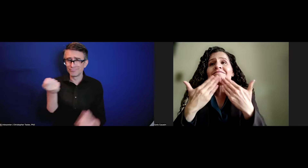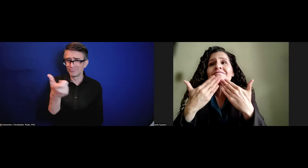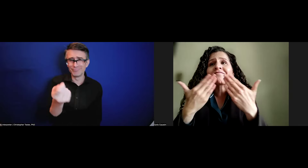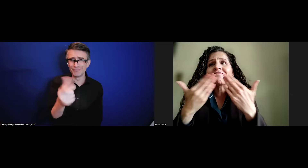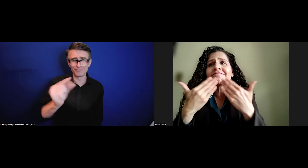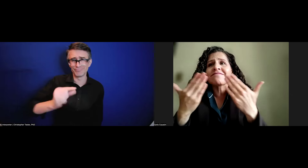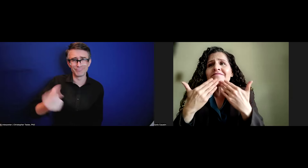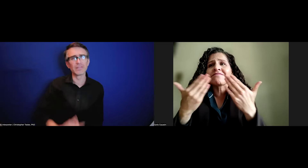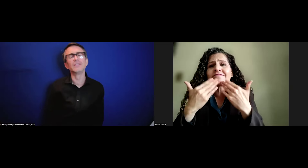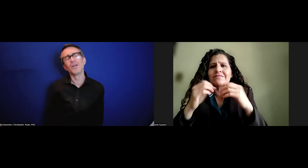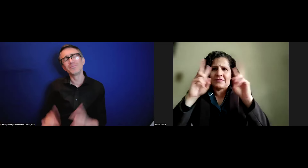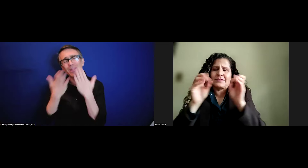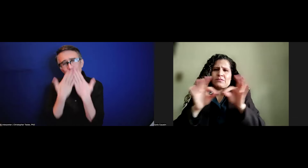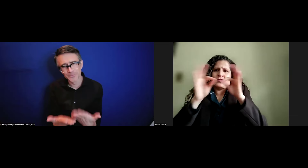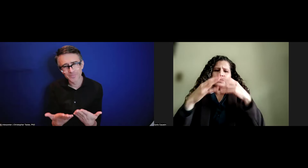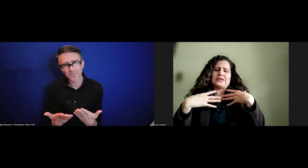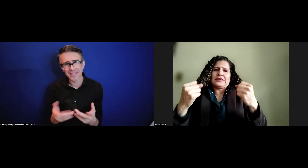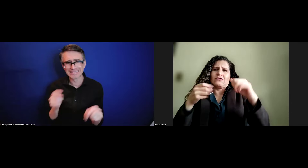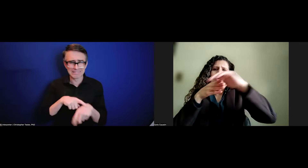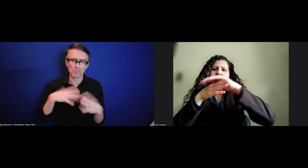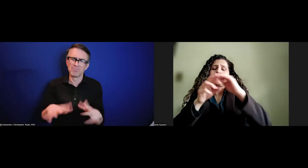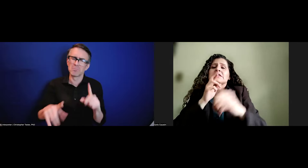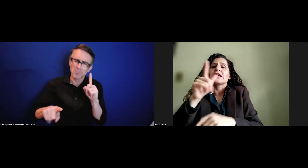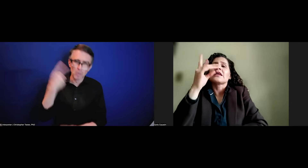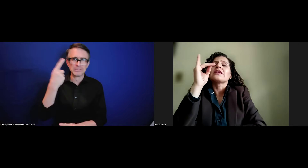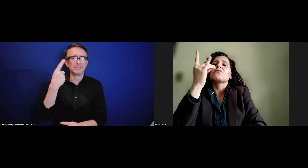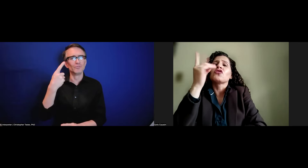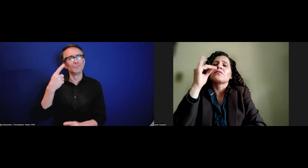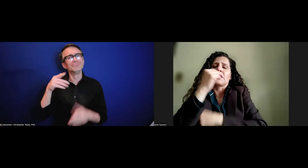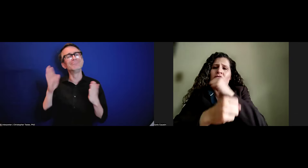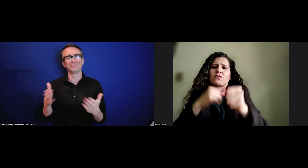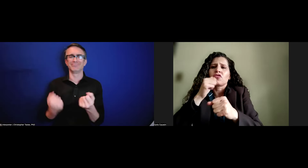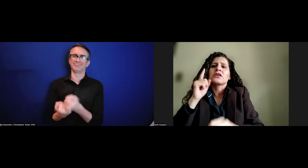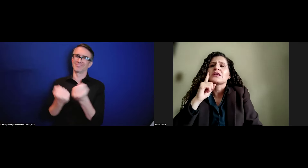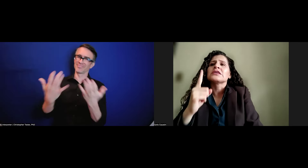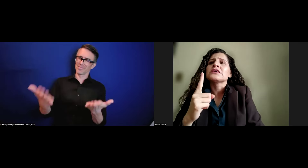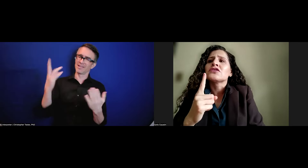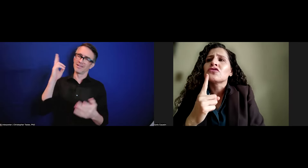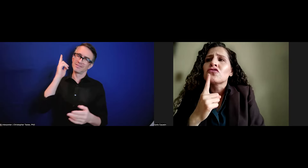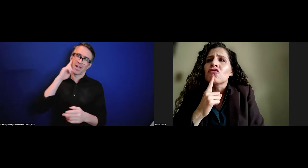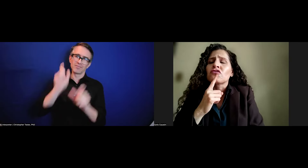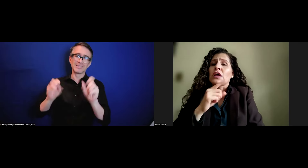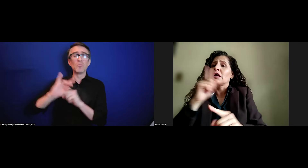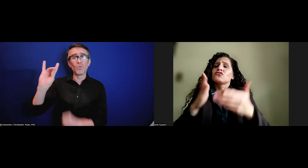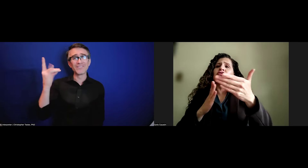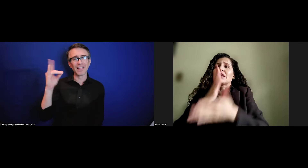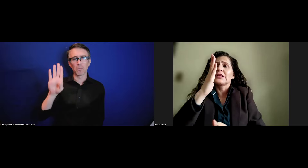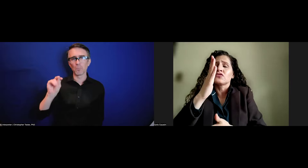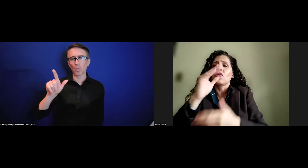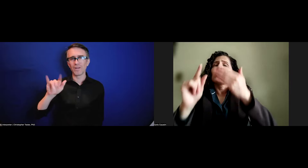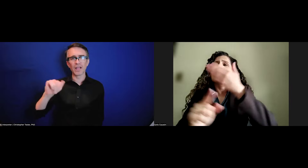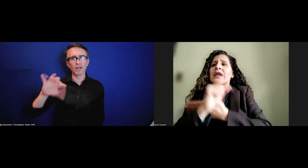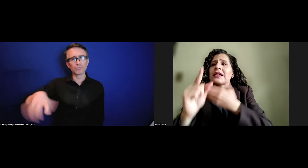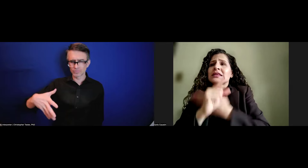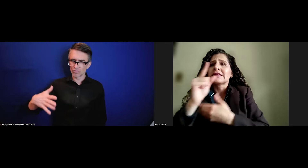de to reach señas, people, ya que no doctors, the contamos health con los system, suficientes intérpretes. Para nosotros es importante acceder a la so salud that they en can learn Bolivia, basic que